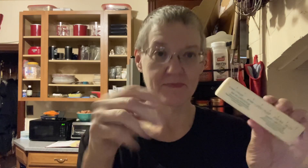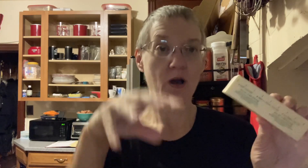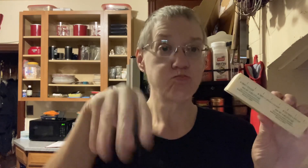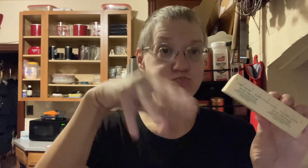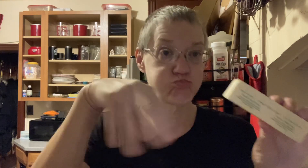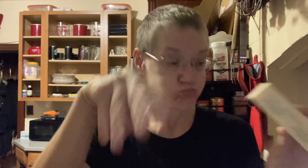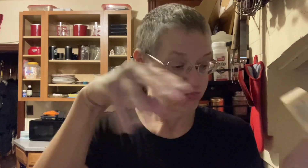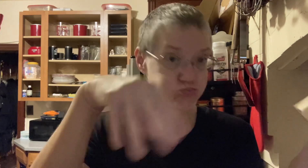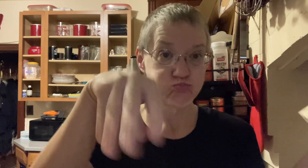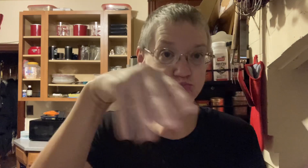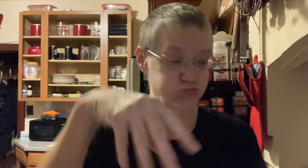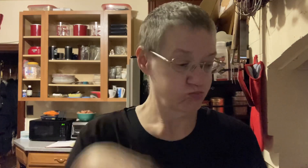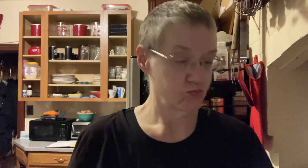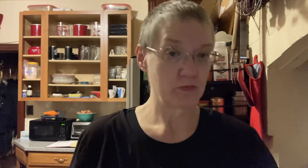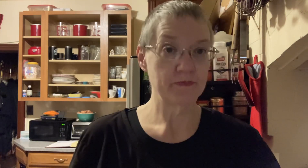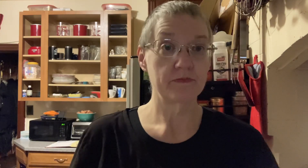Don't melt it. We're just going to cream it.